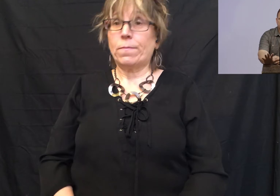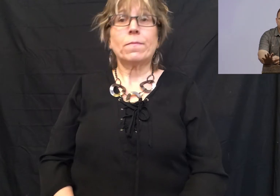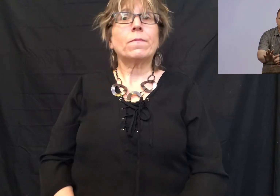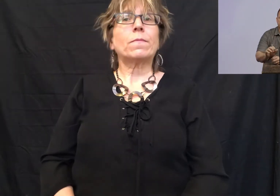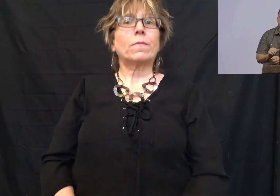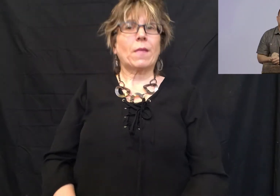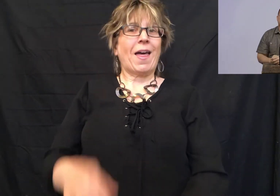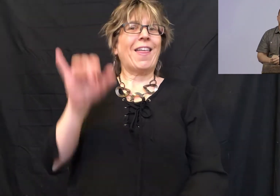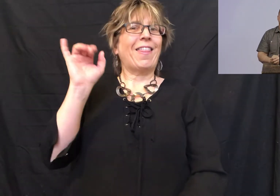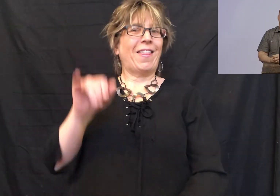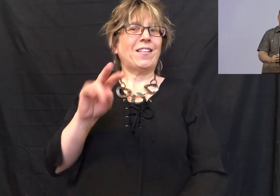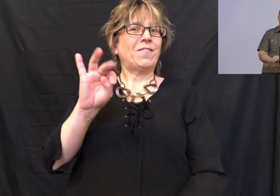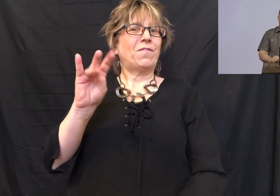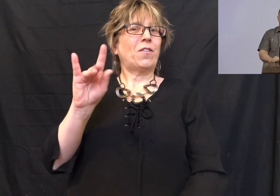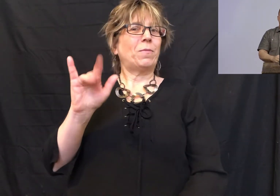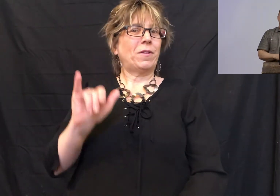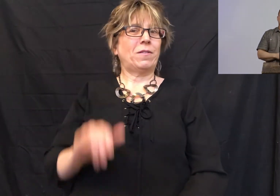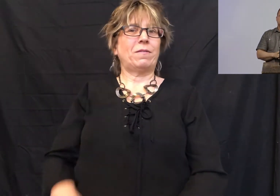Just let that sit there for a second.